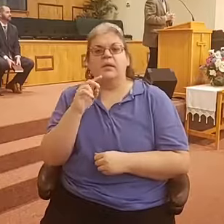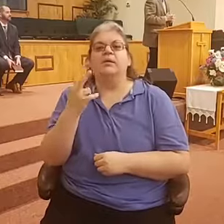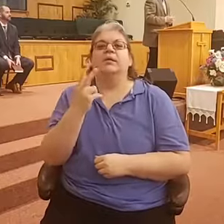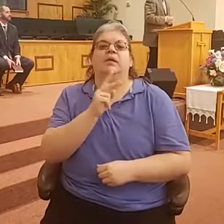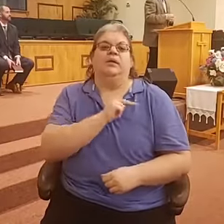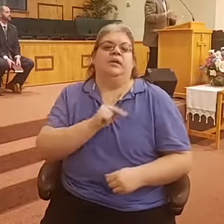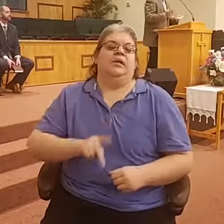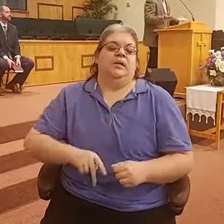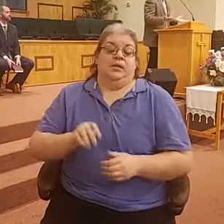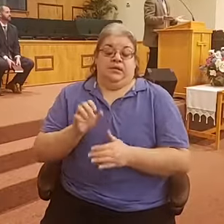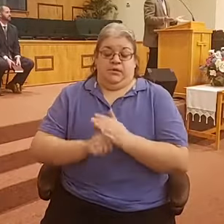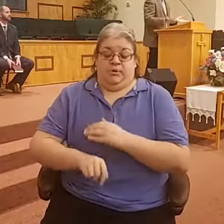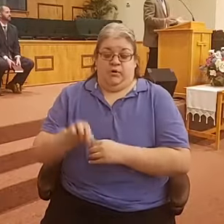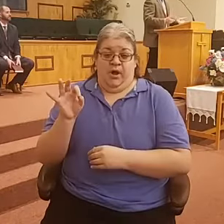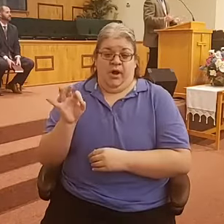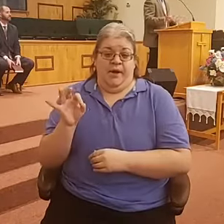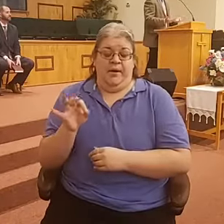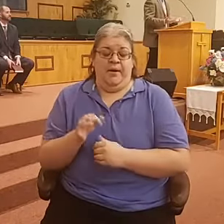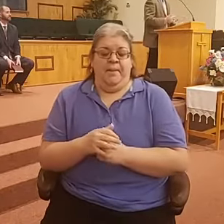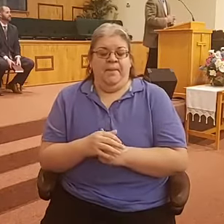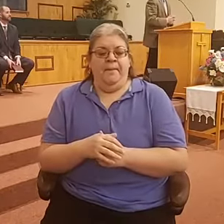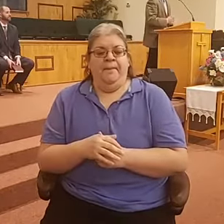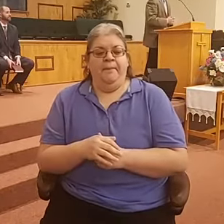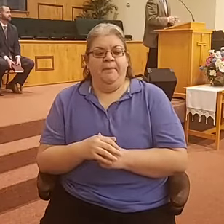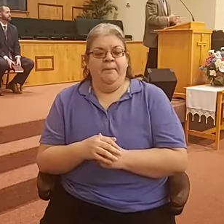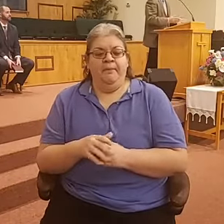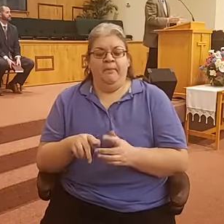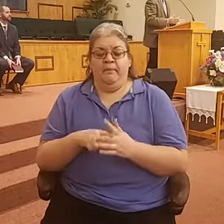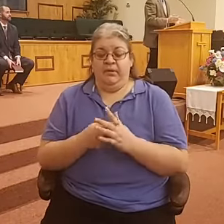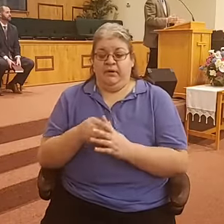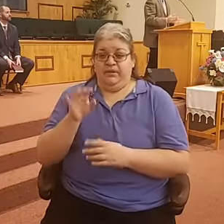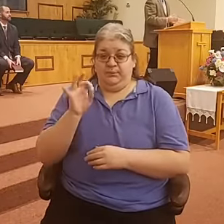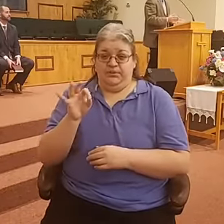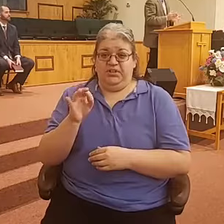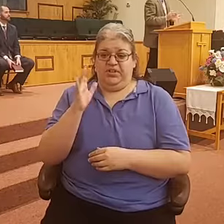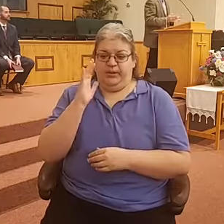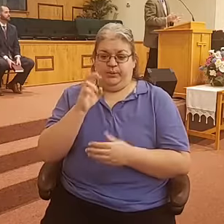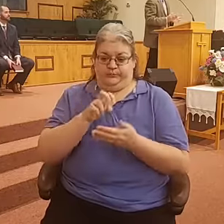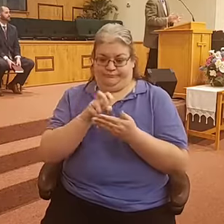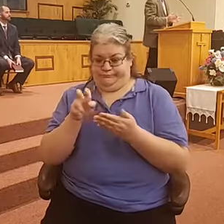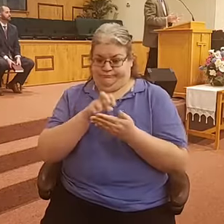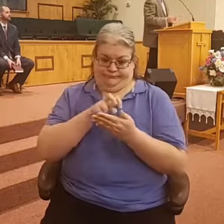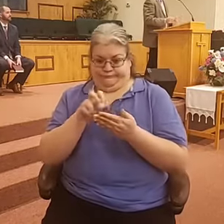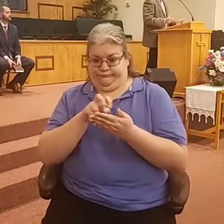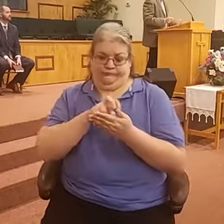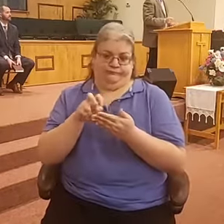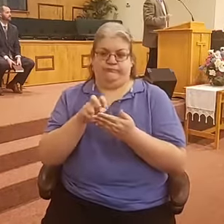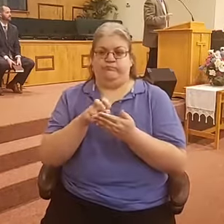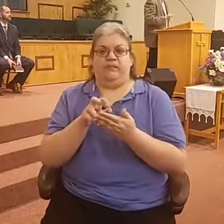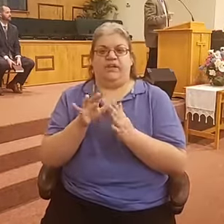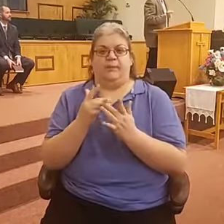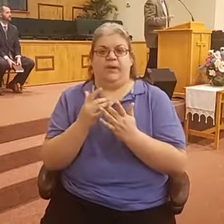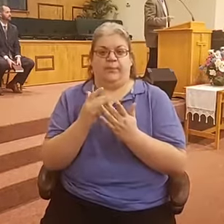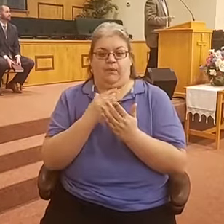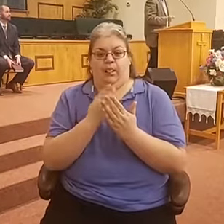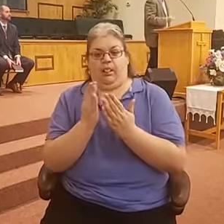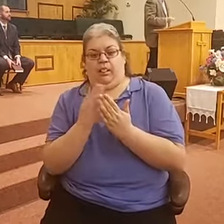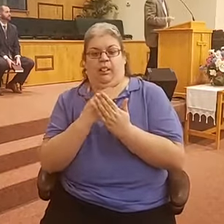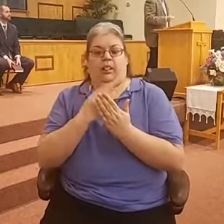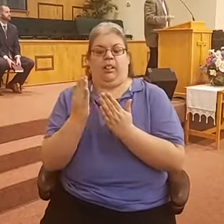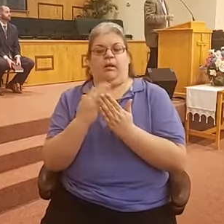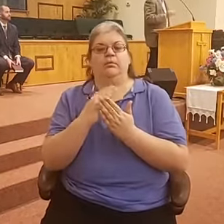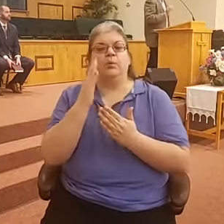9. At the very beginning of the service, when we start the preaching, we're going to bounce around a little bit in our Bible. I've got to reveal a